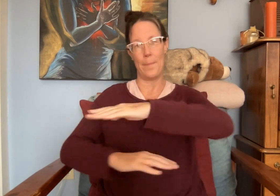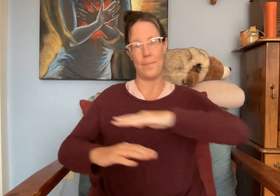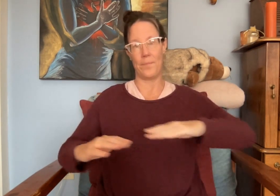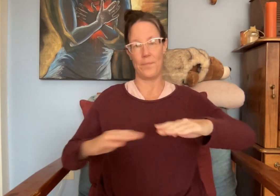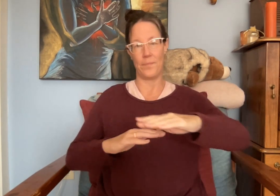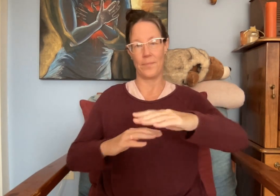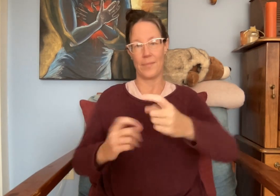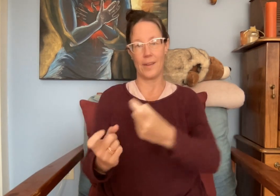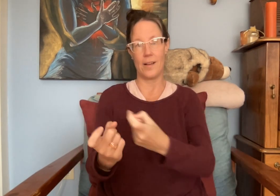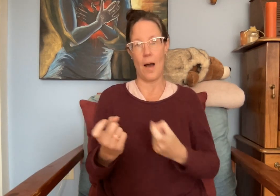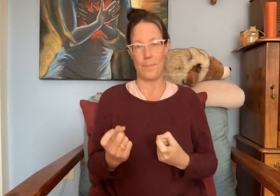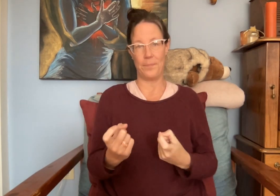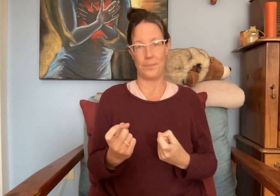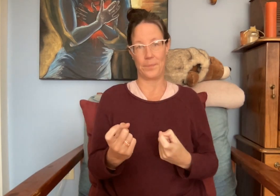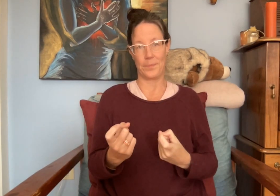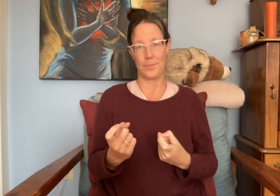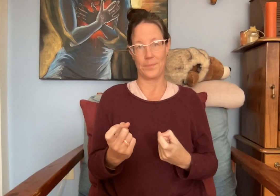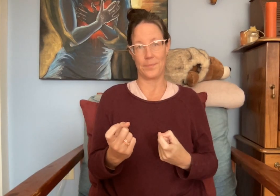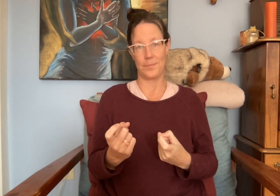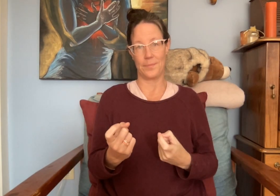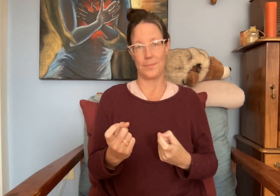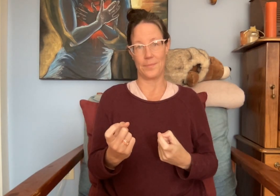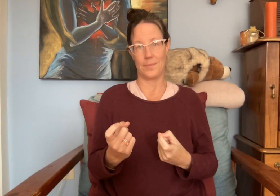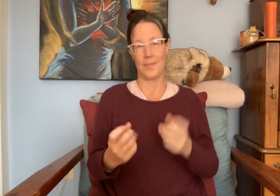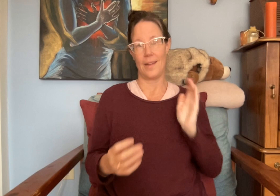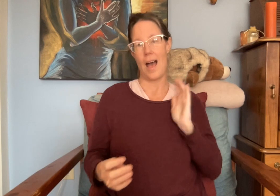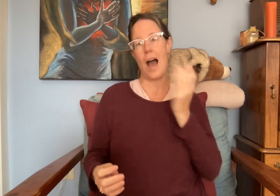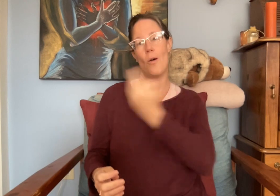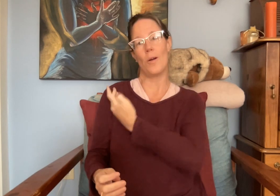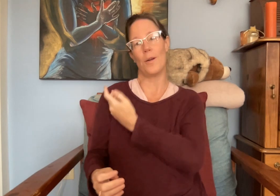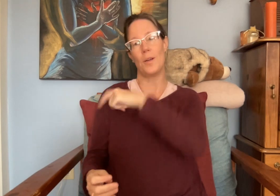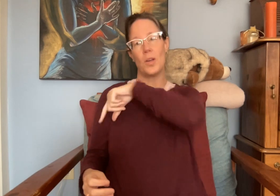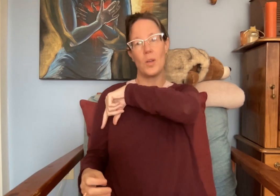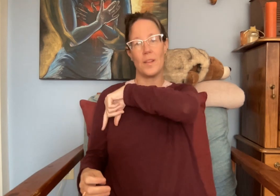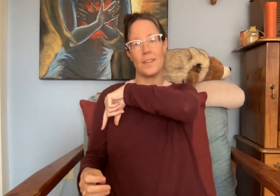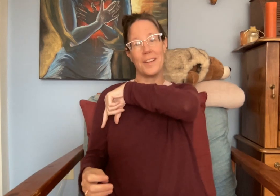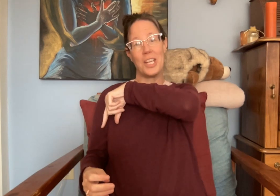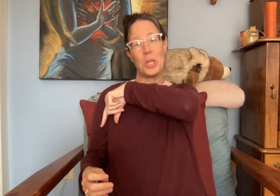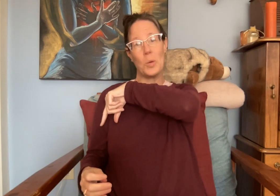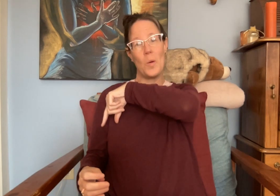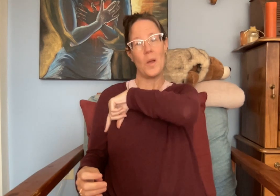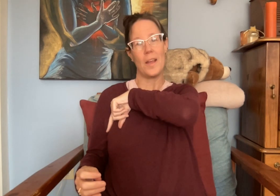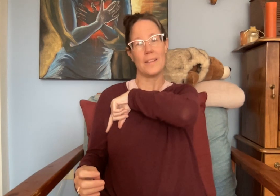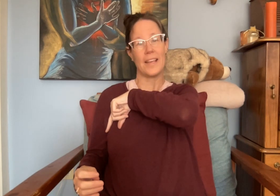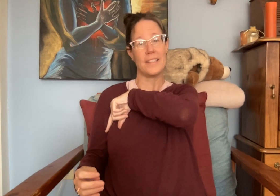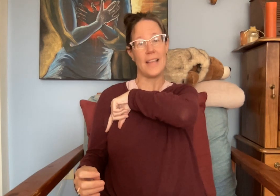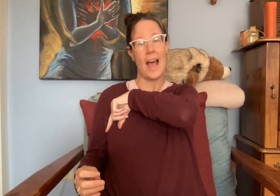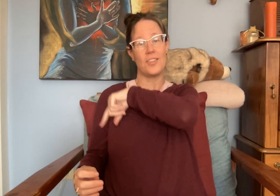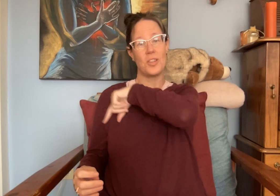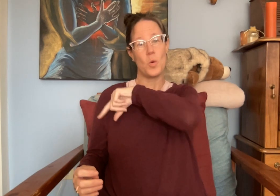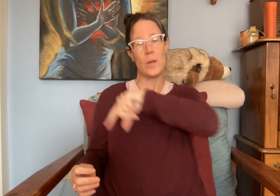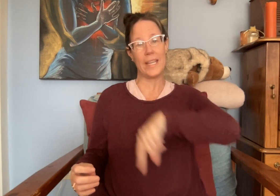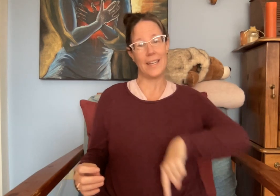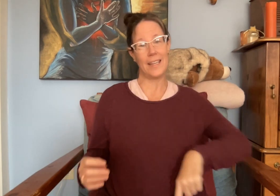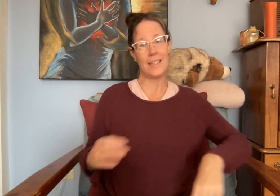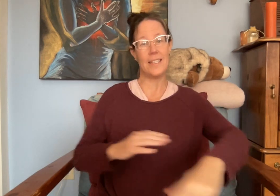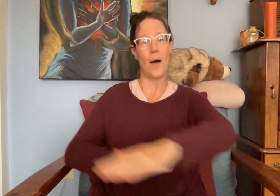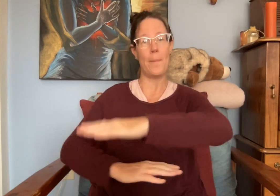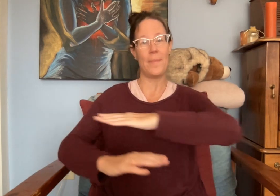Queendom come. Our This is a Q. It's like a sash. Queendom. There's